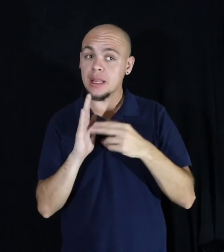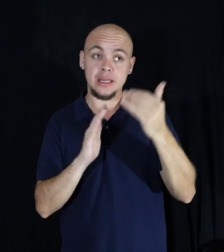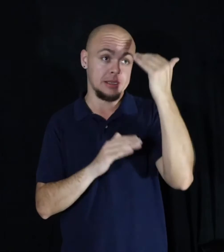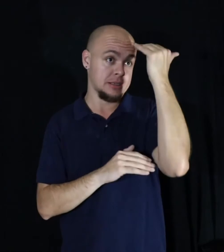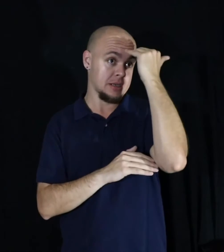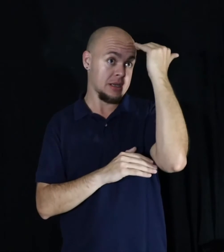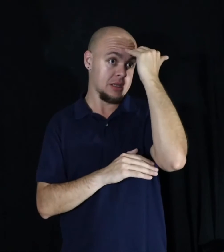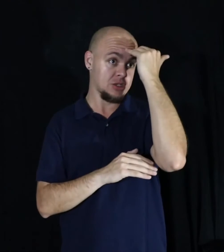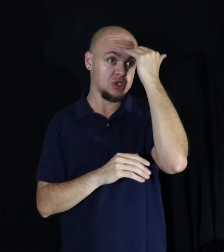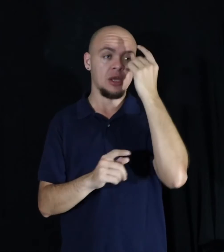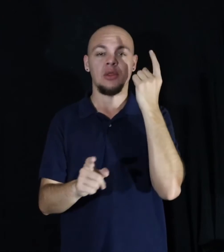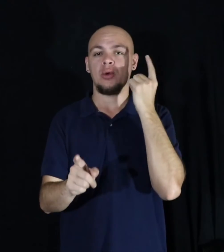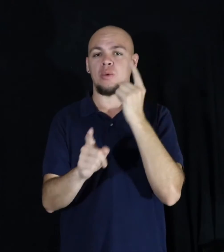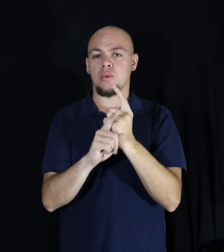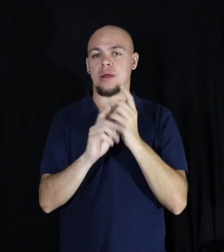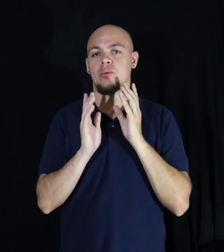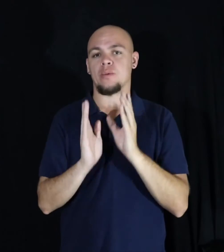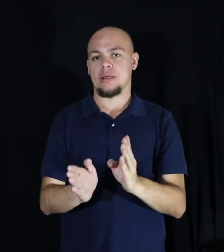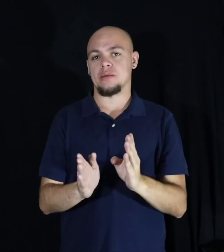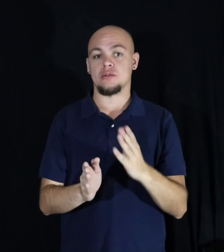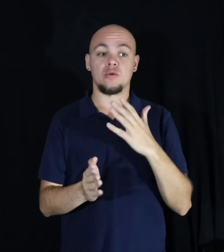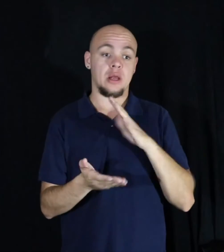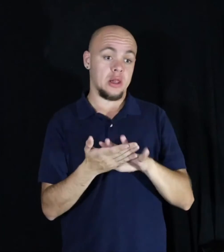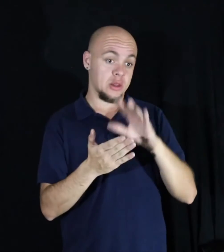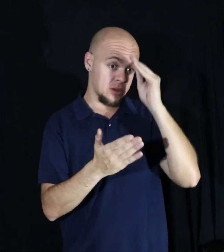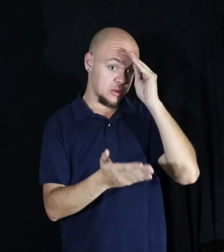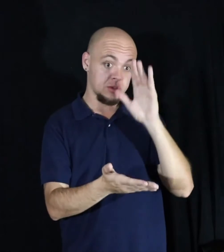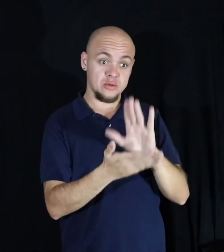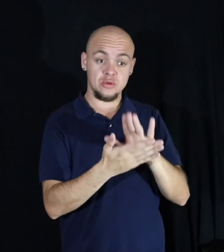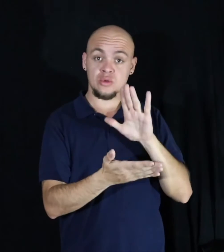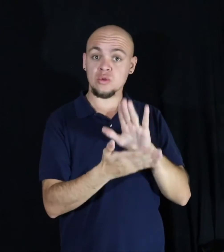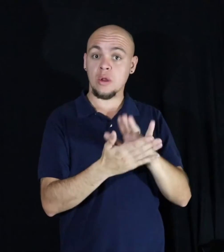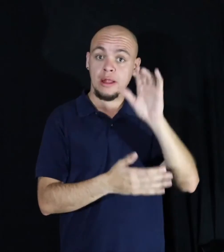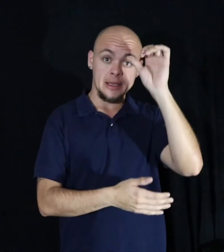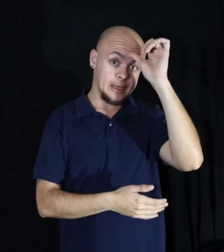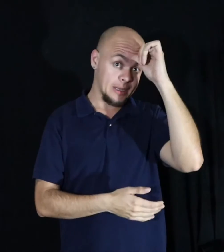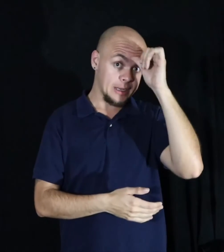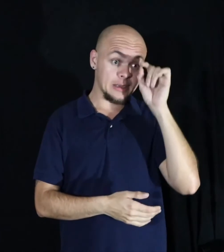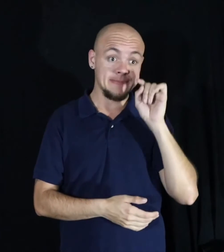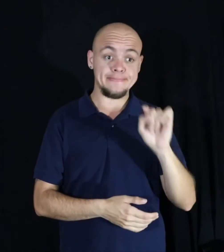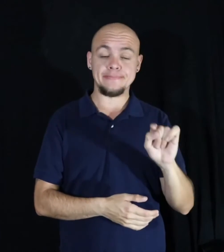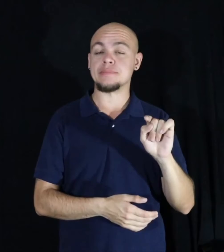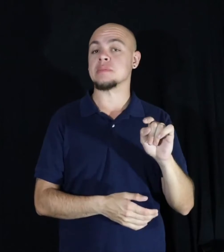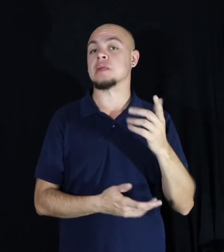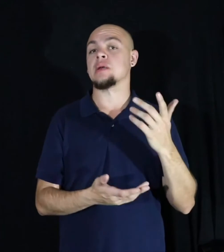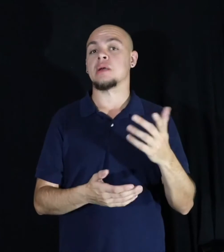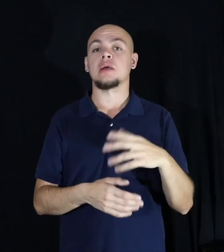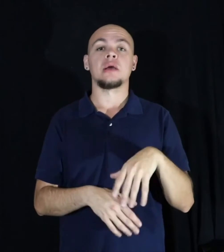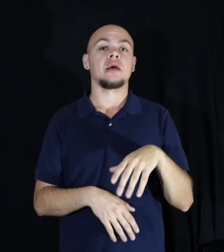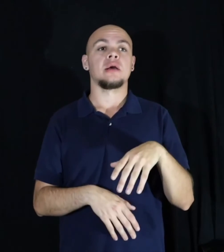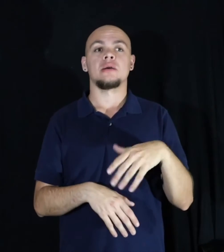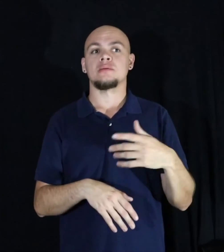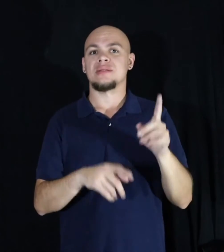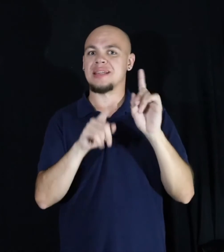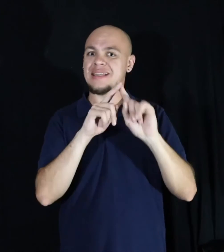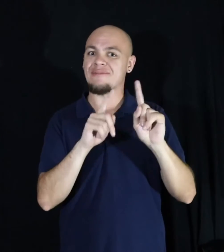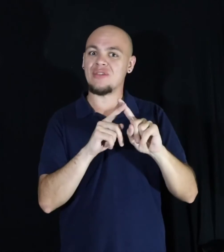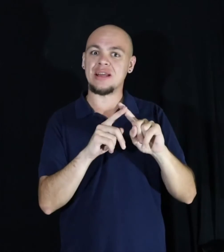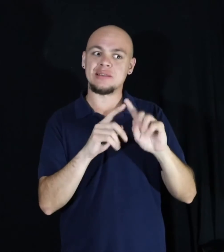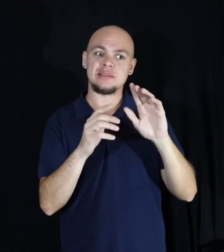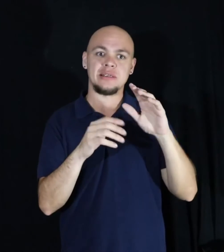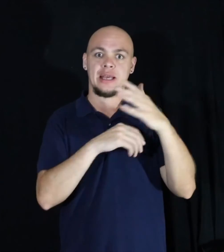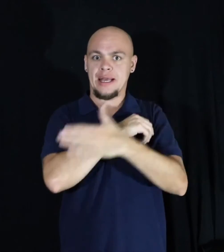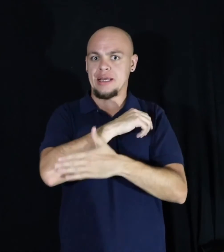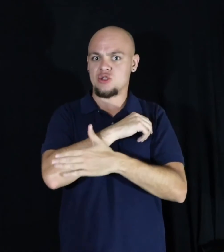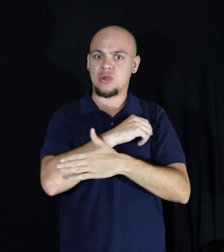right thing. When I learned in school when the Mughals invaded India or when what the capital of Uzbekistan is, I didn't even